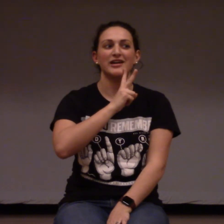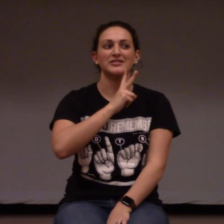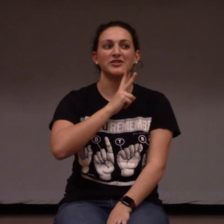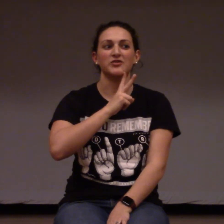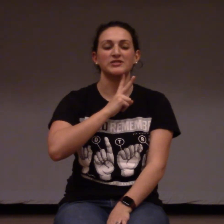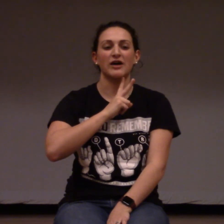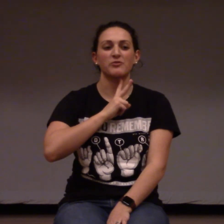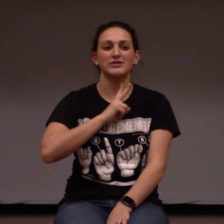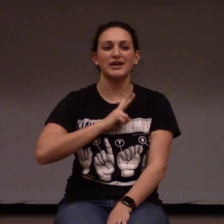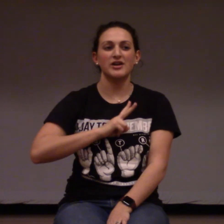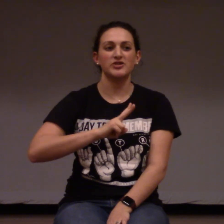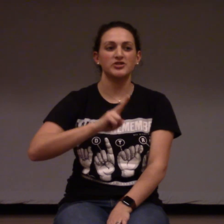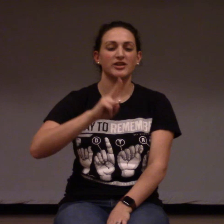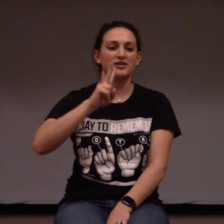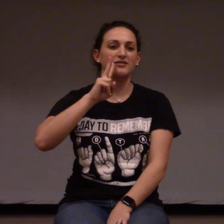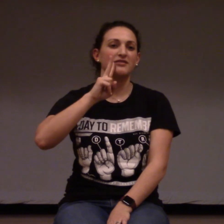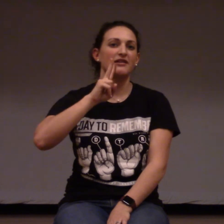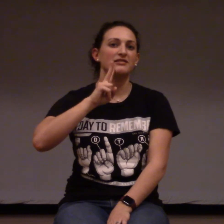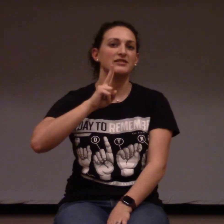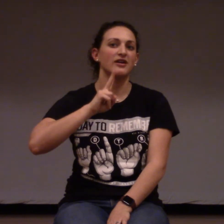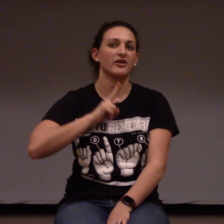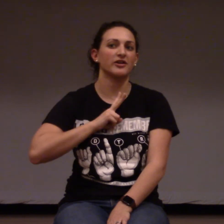going to go down one side of your chin to the other.